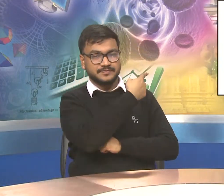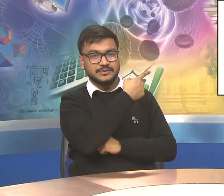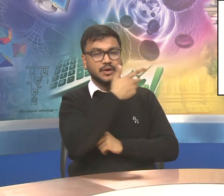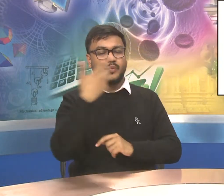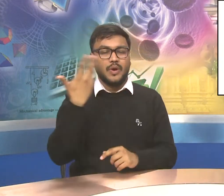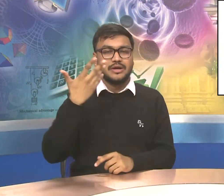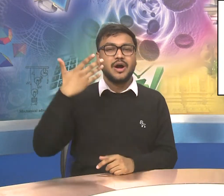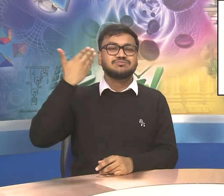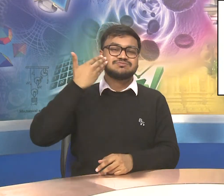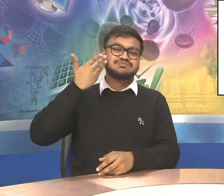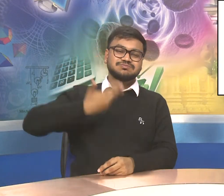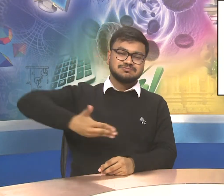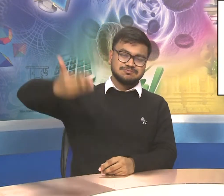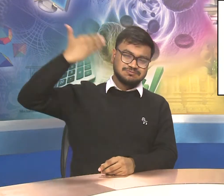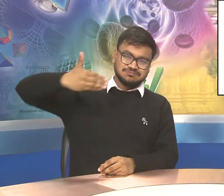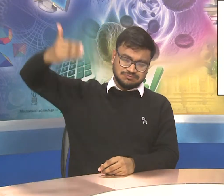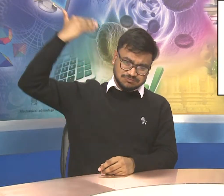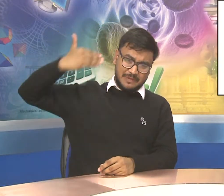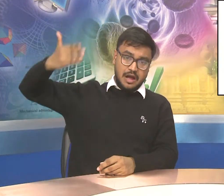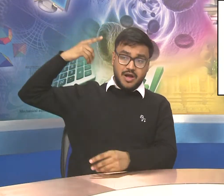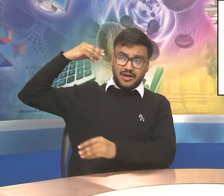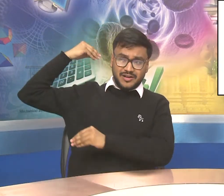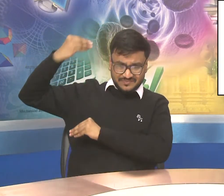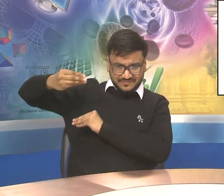Next is traditional.